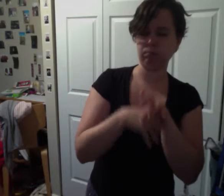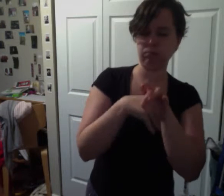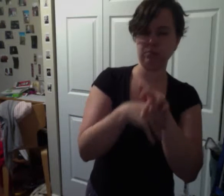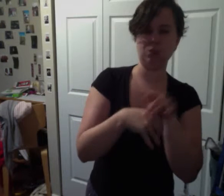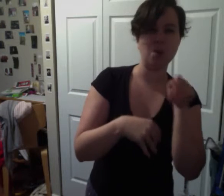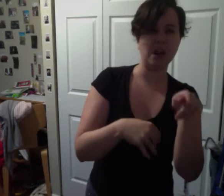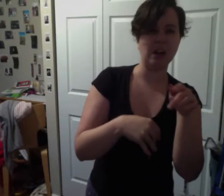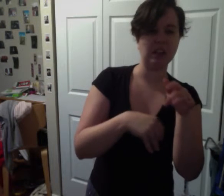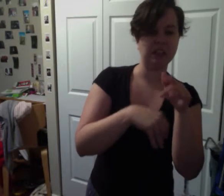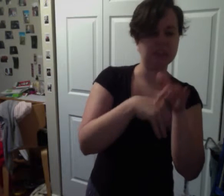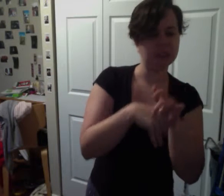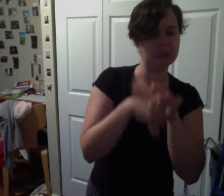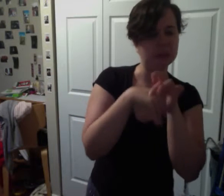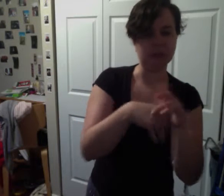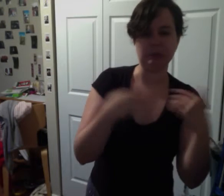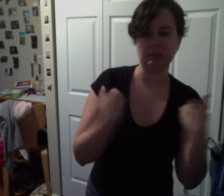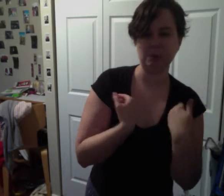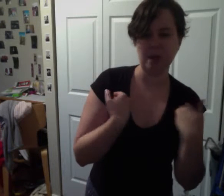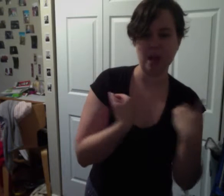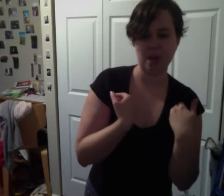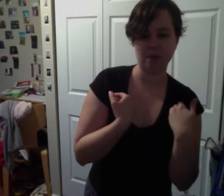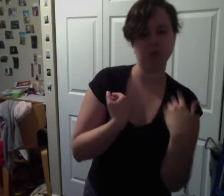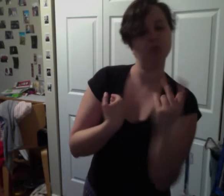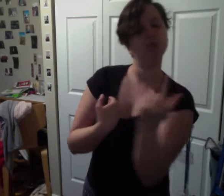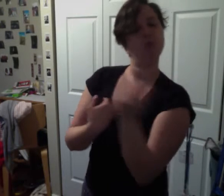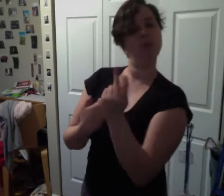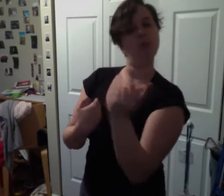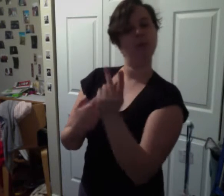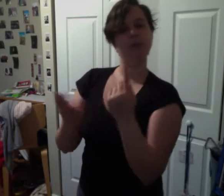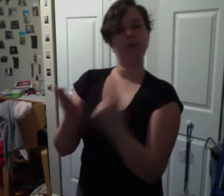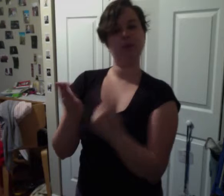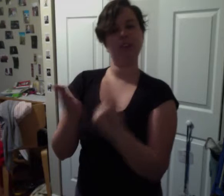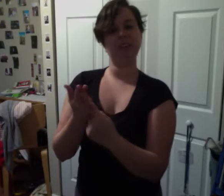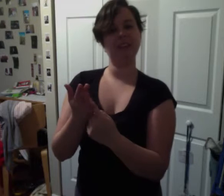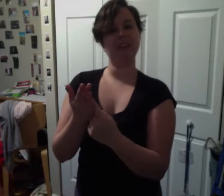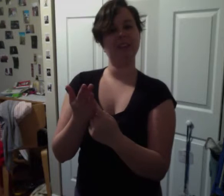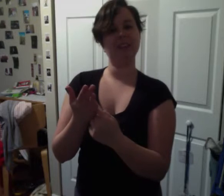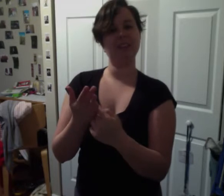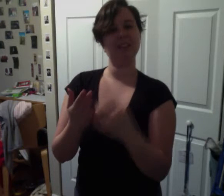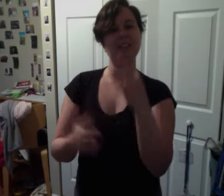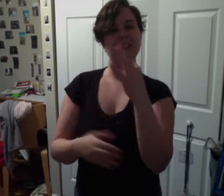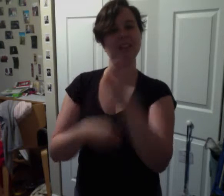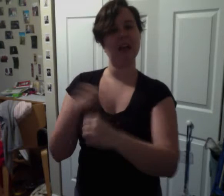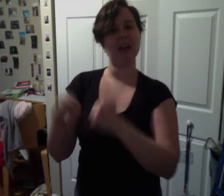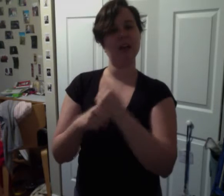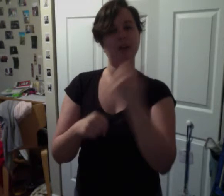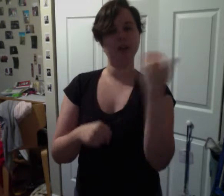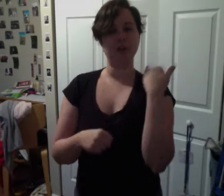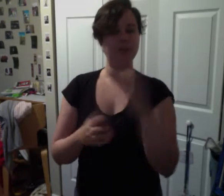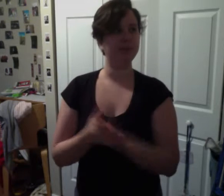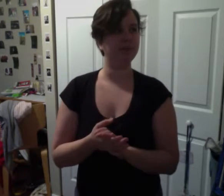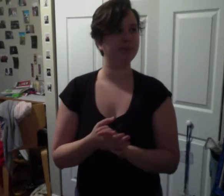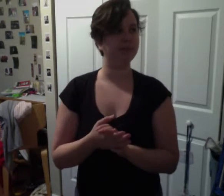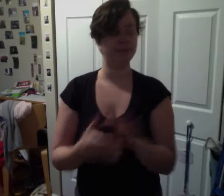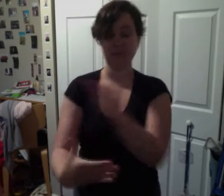talking with his mom, Sarah, at Grand Central 9 years ago. from a scale of 1 to 10, do you think your life